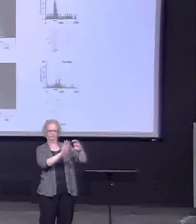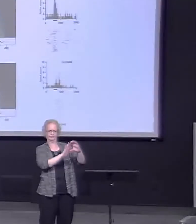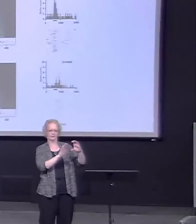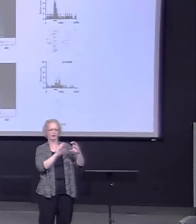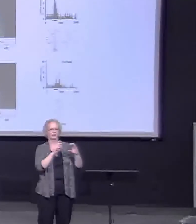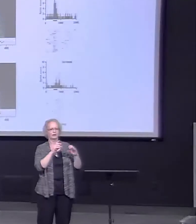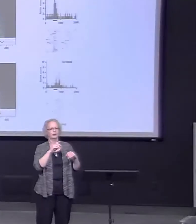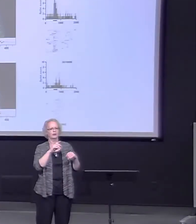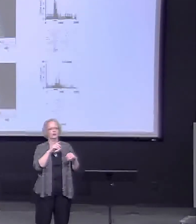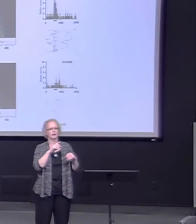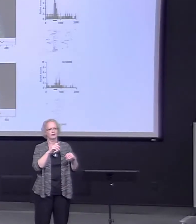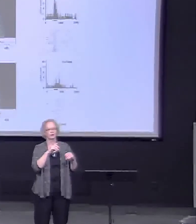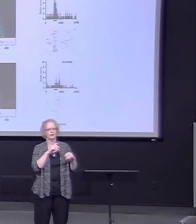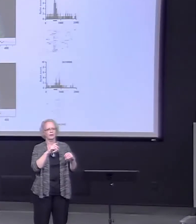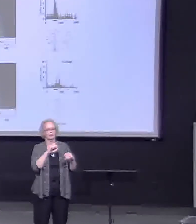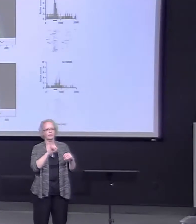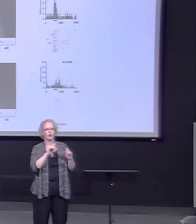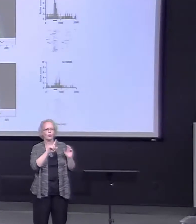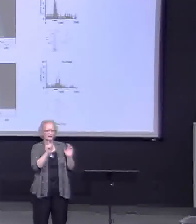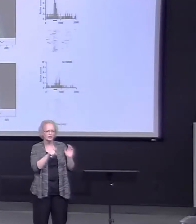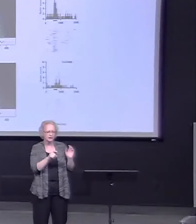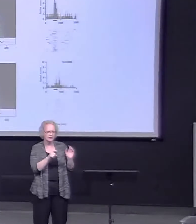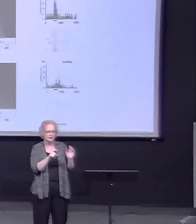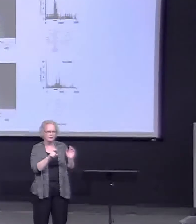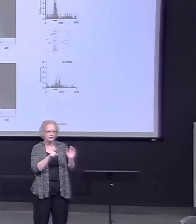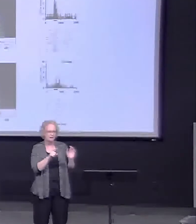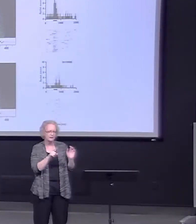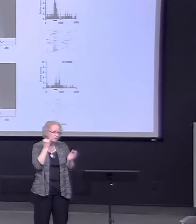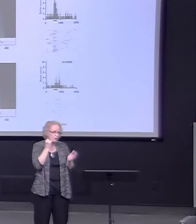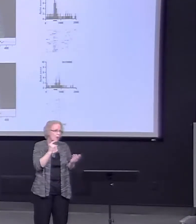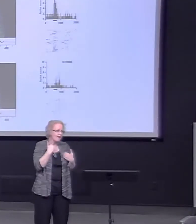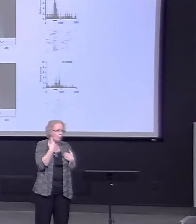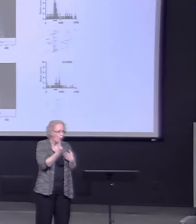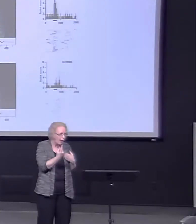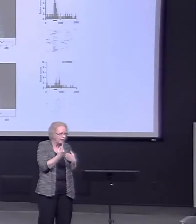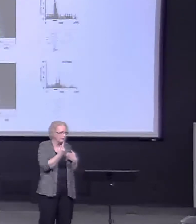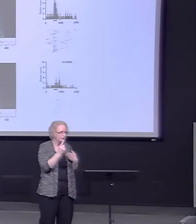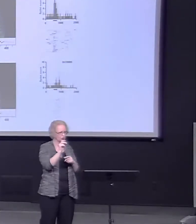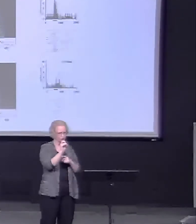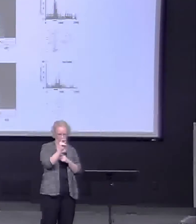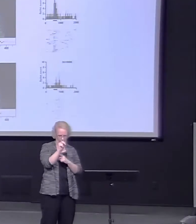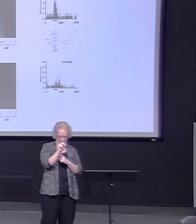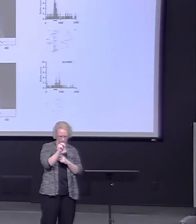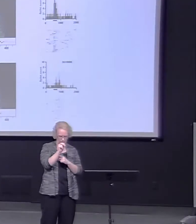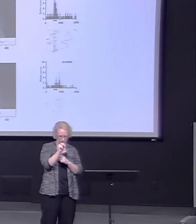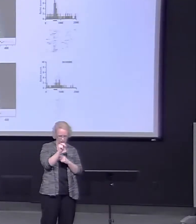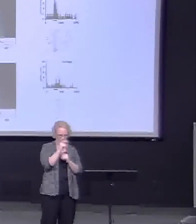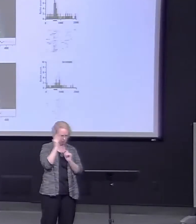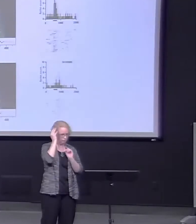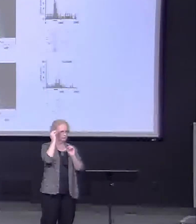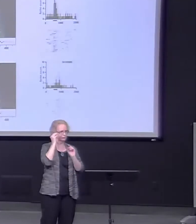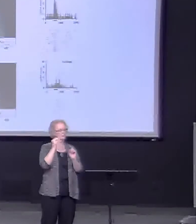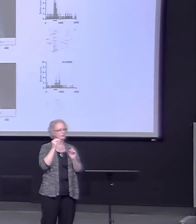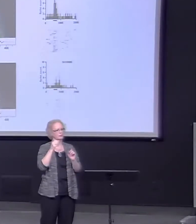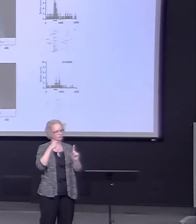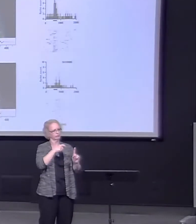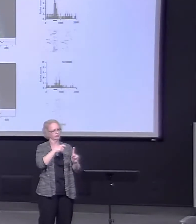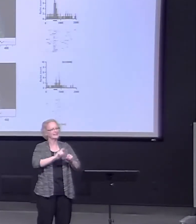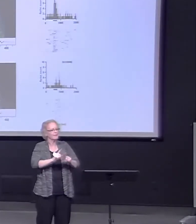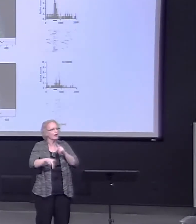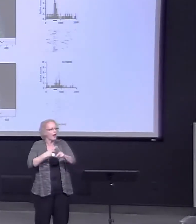Neurophysiologically, this is the question here. So you have one neuron that you stimulate with different types of calls, and you get